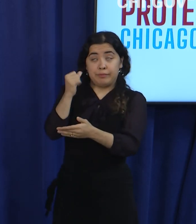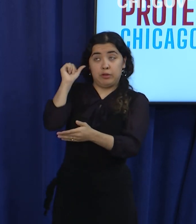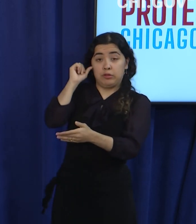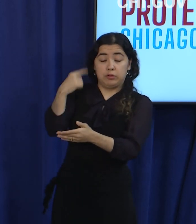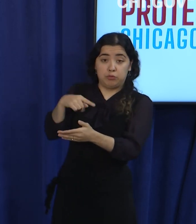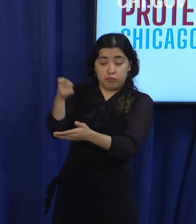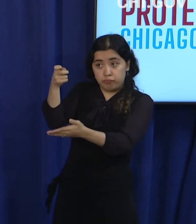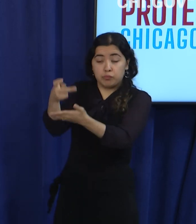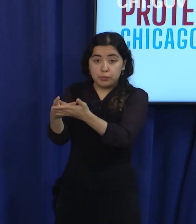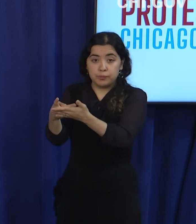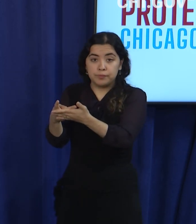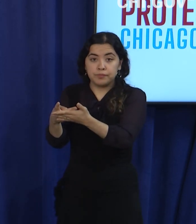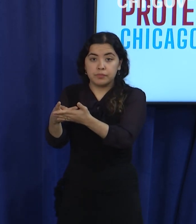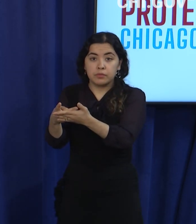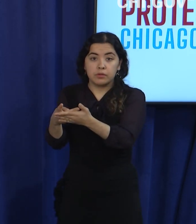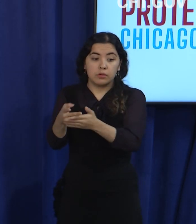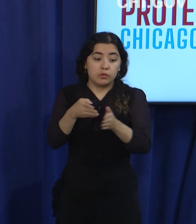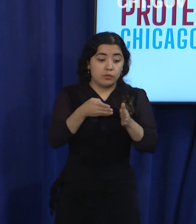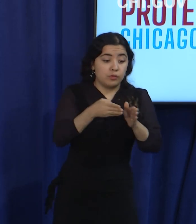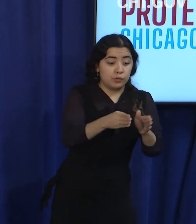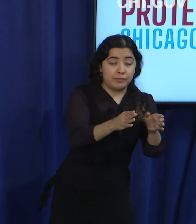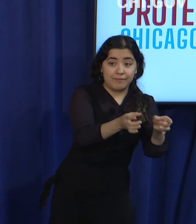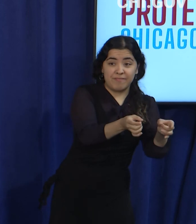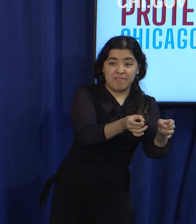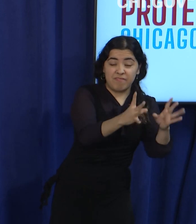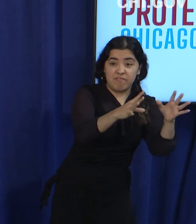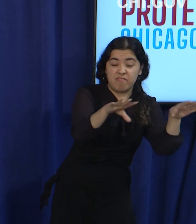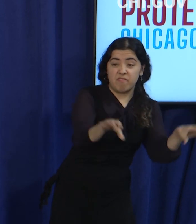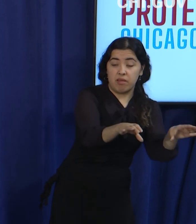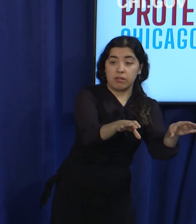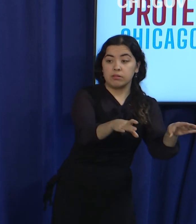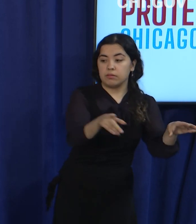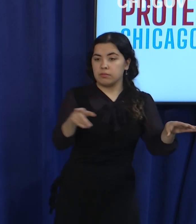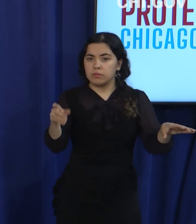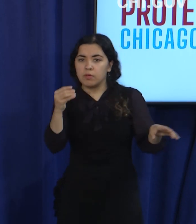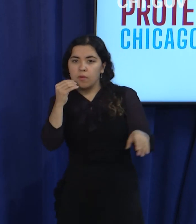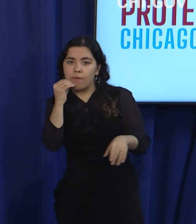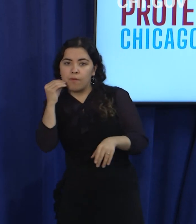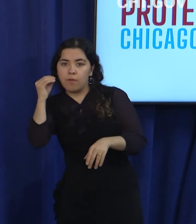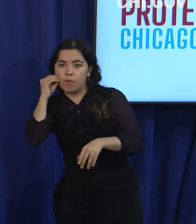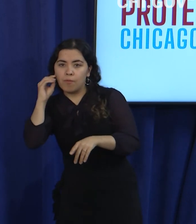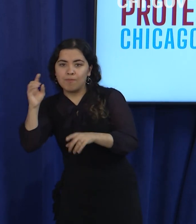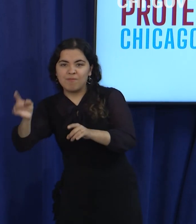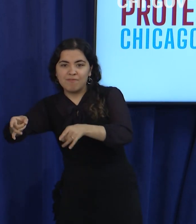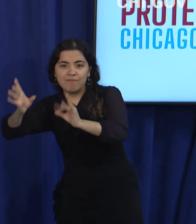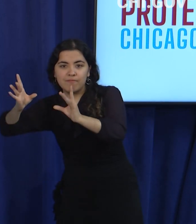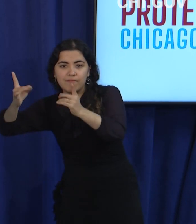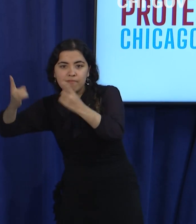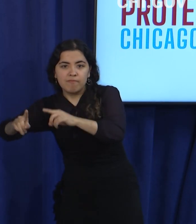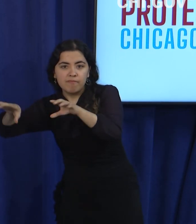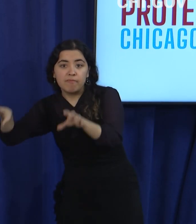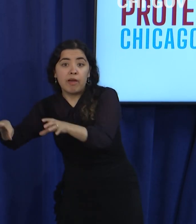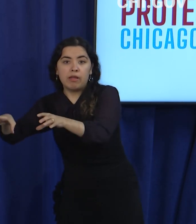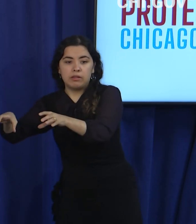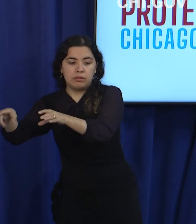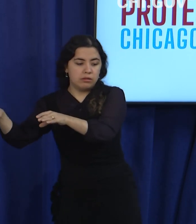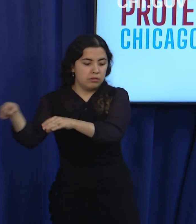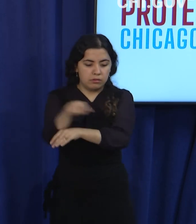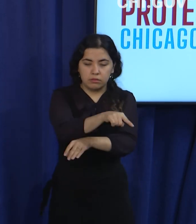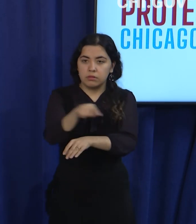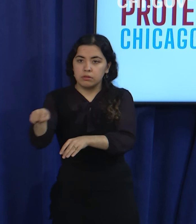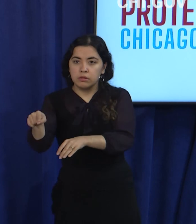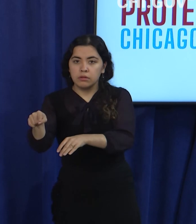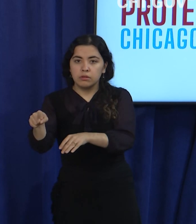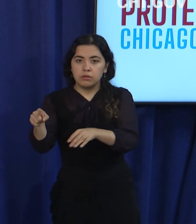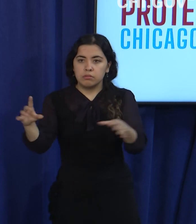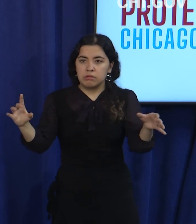that connection between street violence and the violence that happens in home. Regarding the allegations regarding Eddie Johnson, I